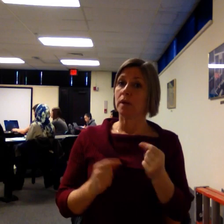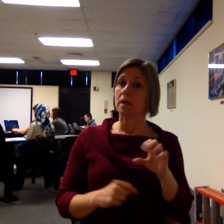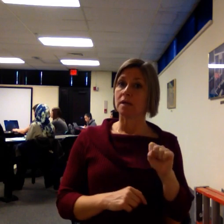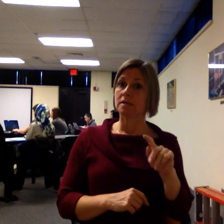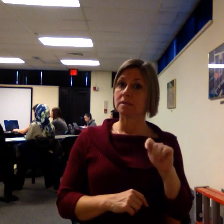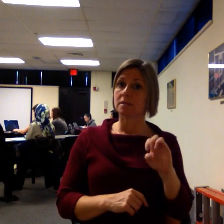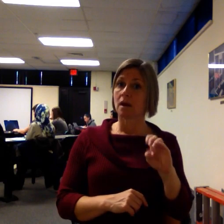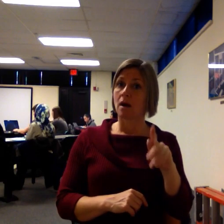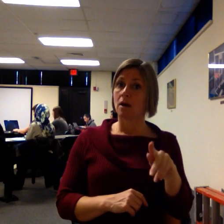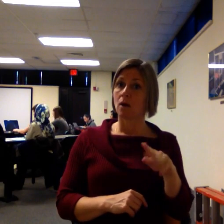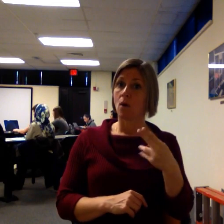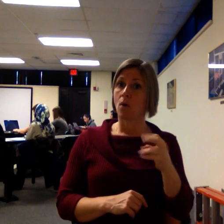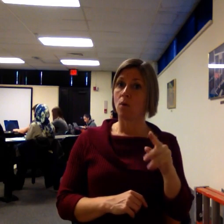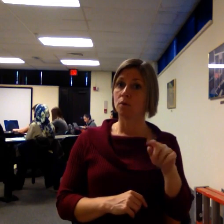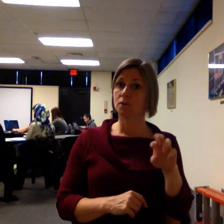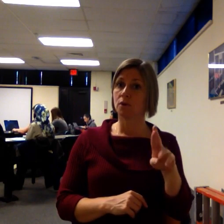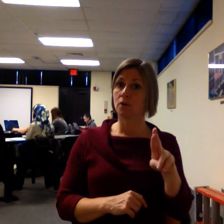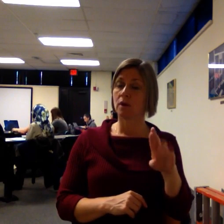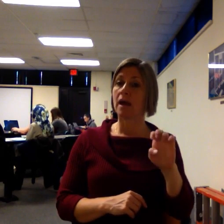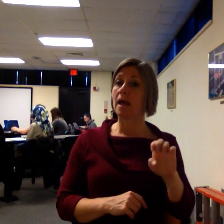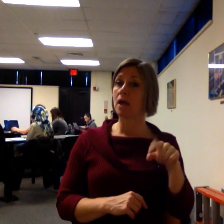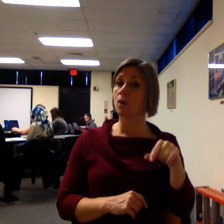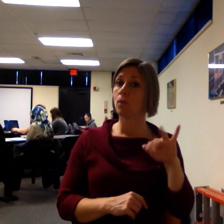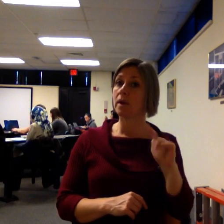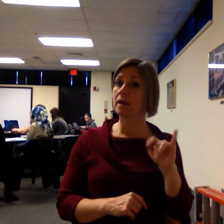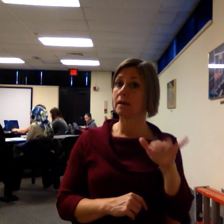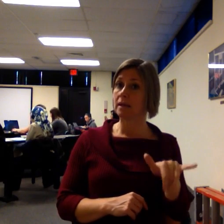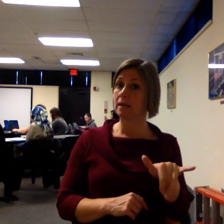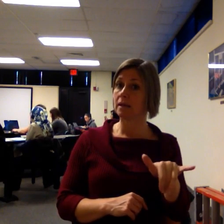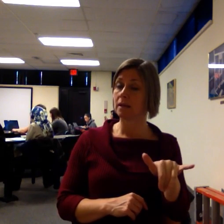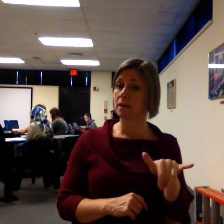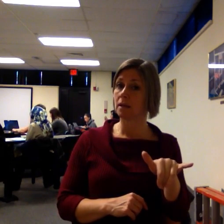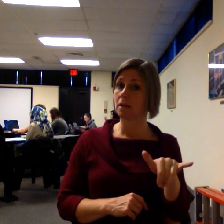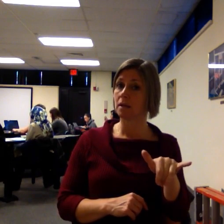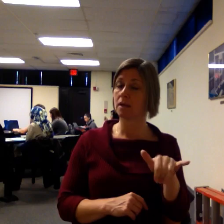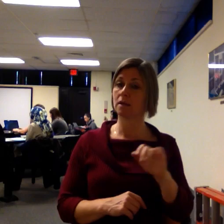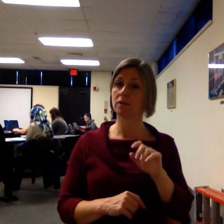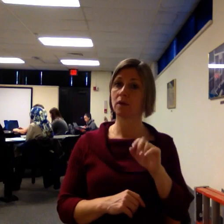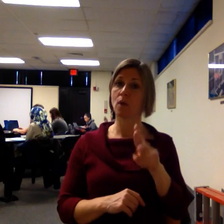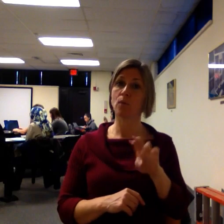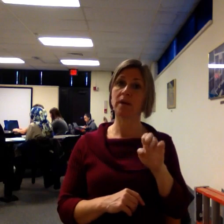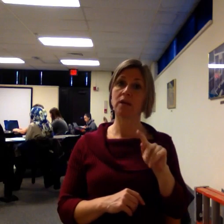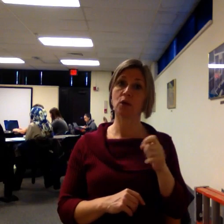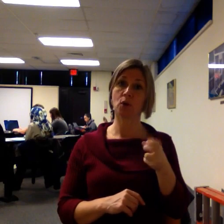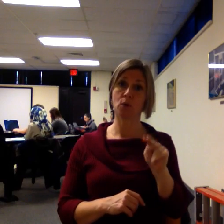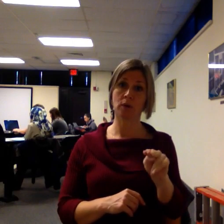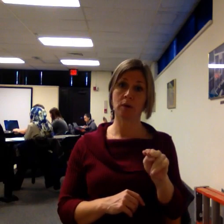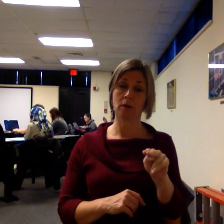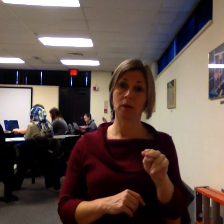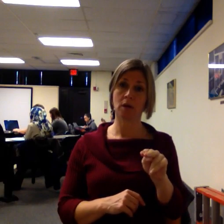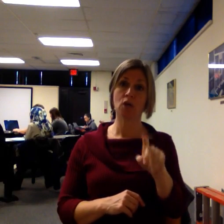Another common mistake, when you're doing the return on stockholder equity, remember you want total stockholders'